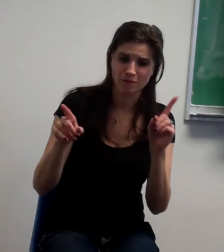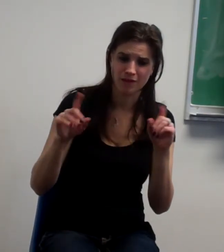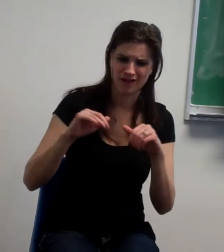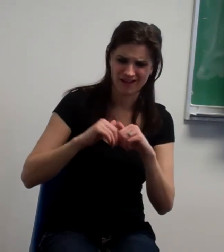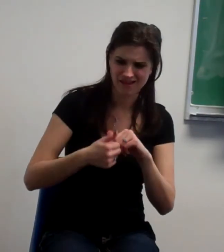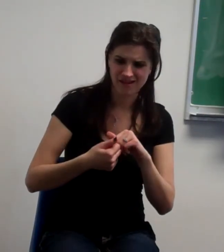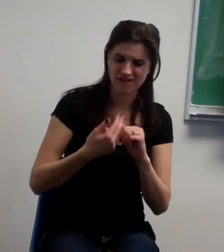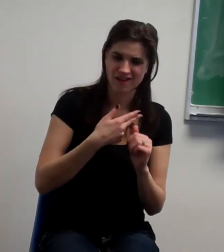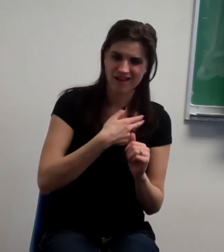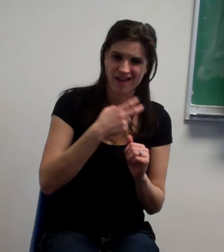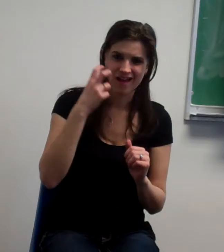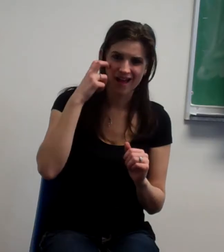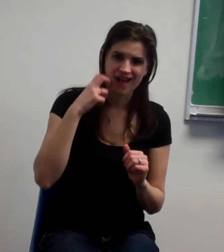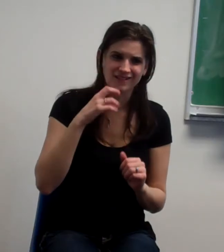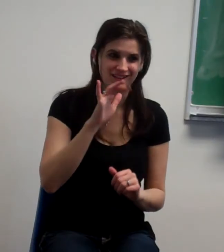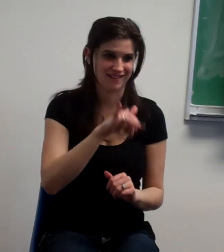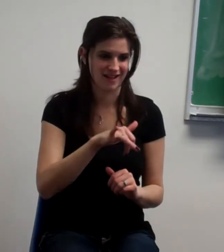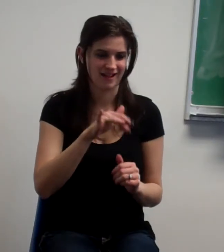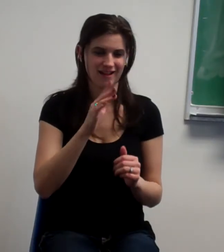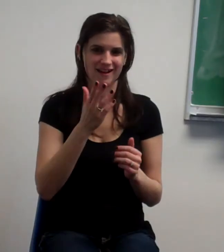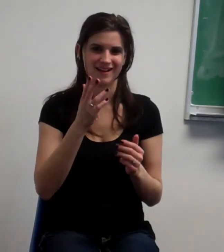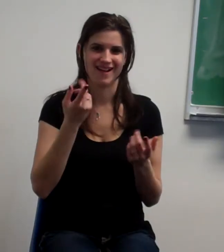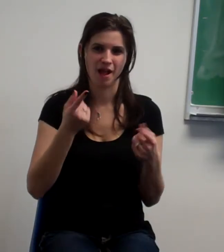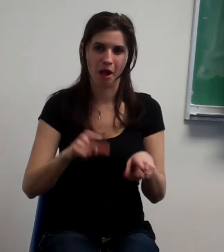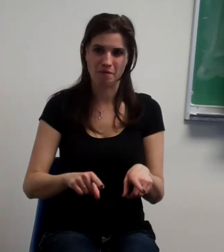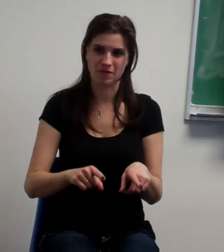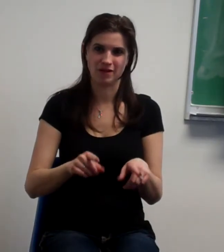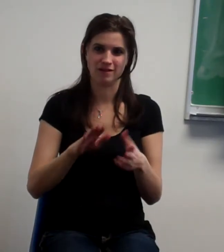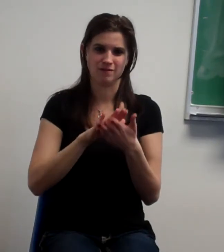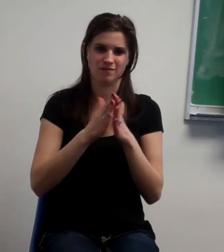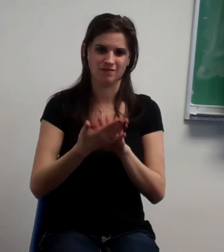he became, right? That story is based on